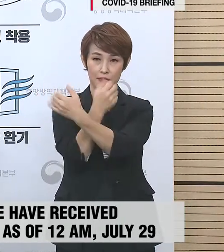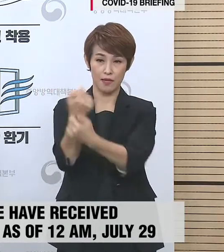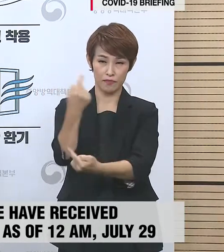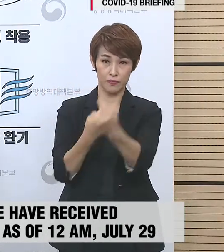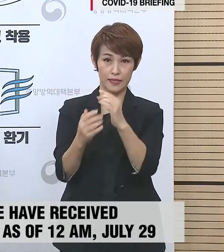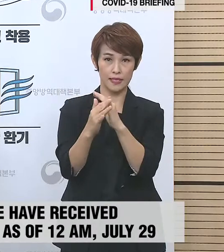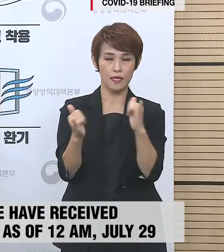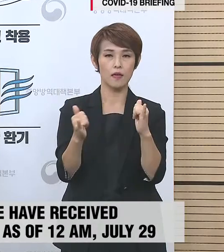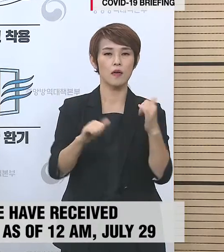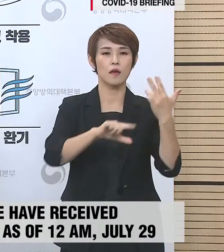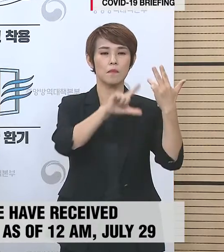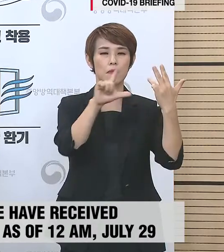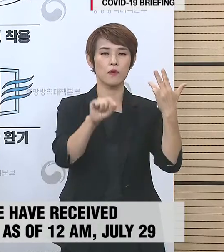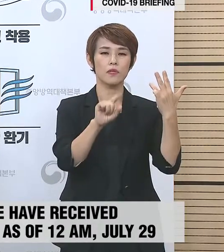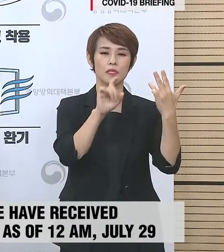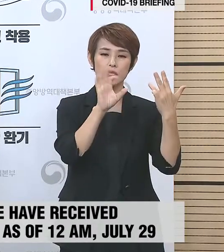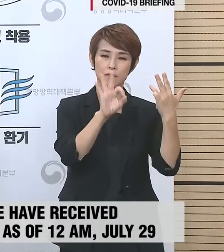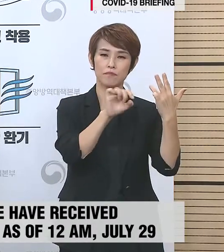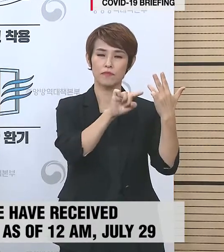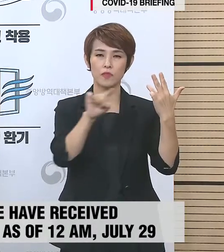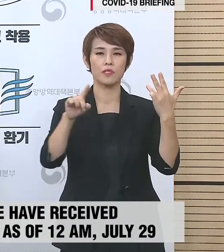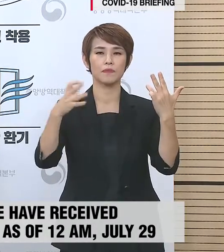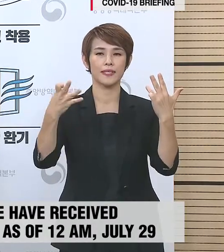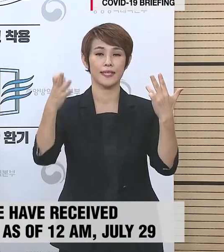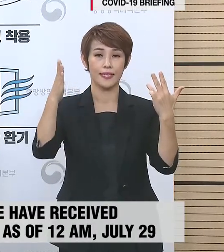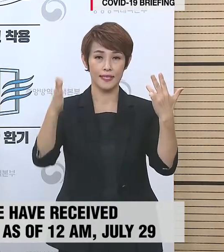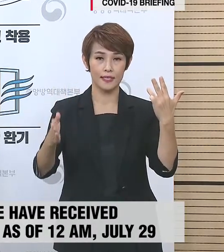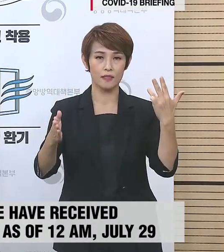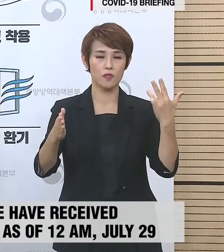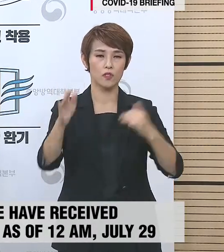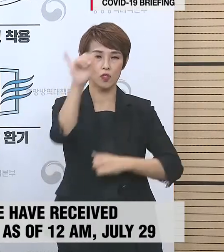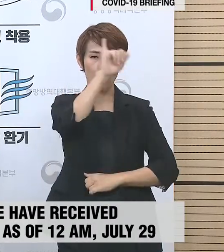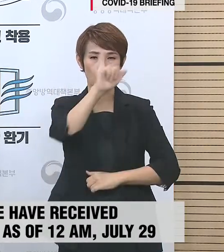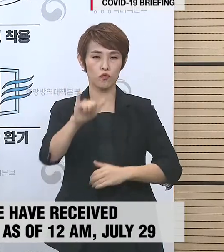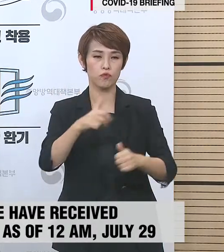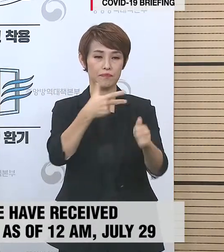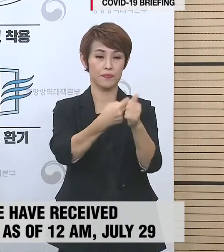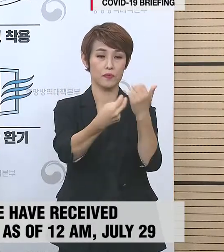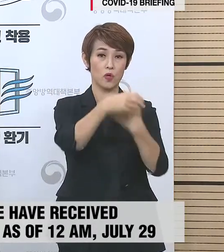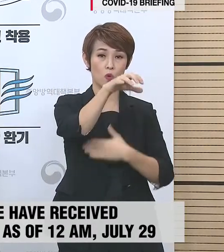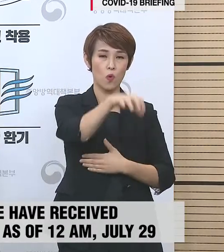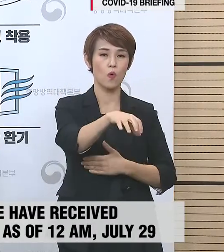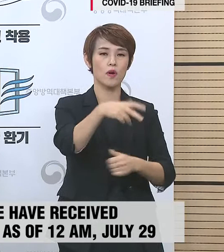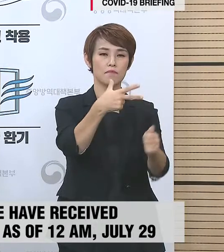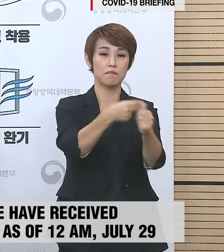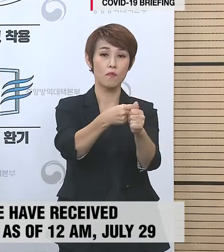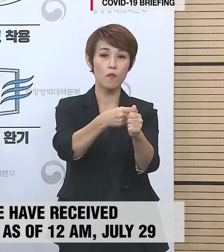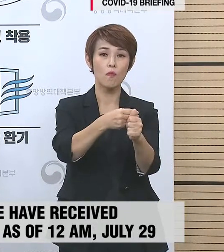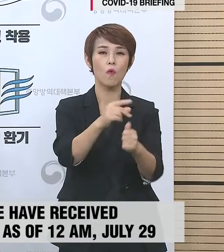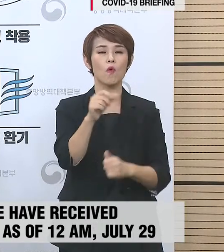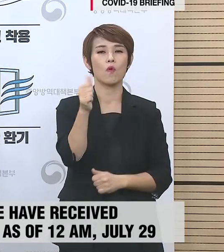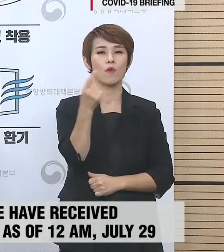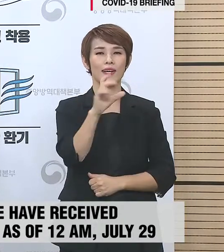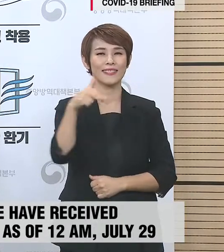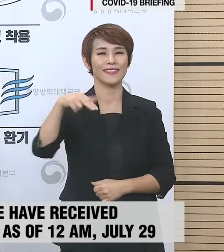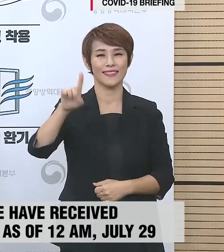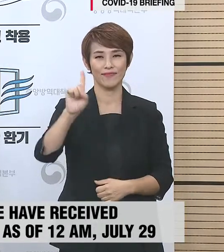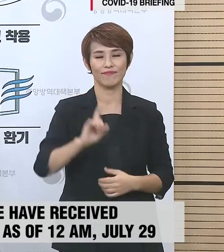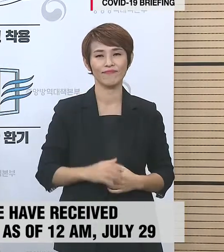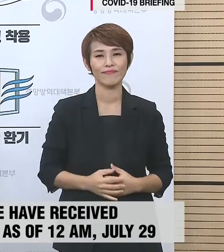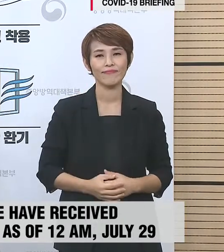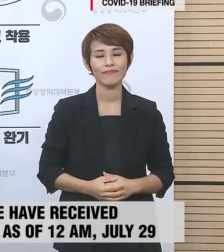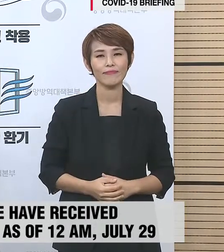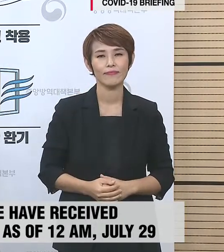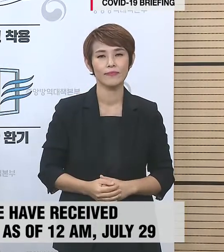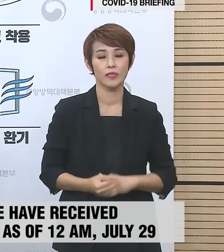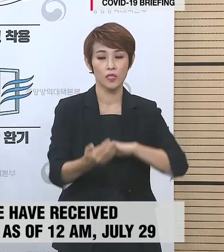have seen that between the August, in the early August, we will be rolling out the